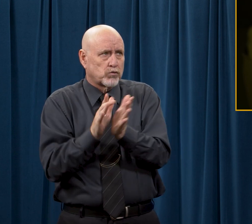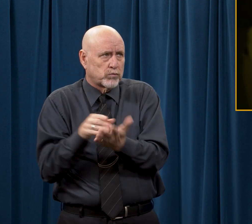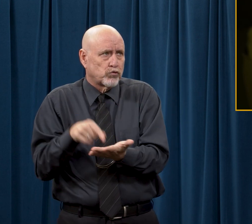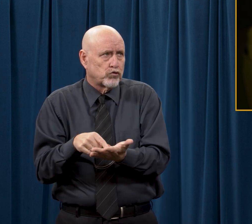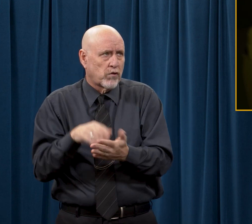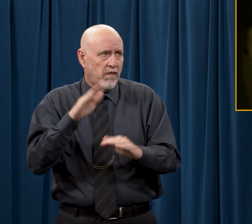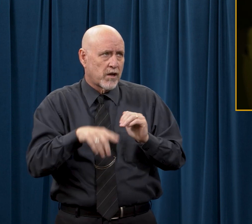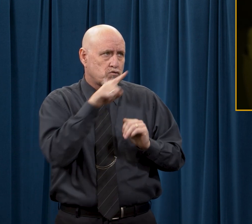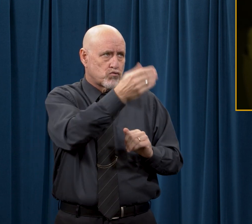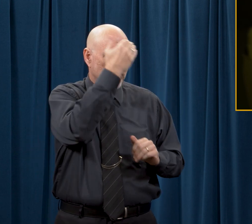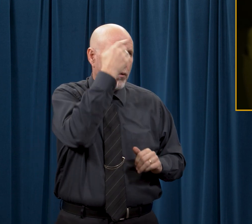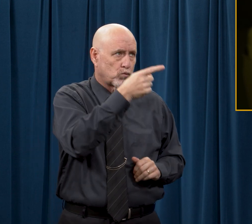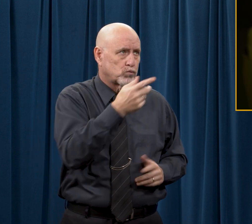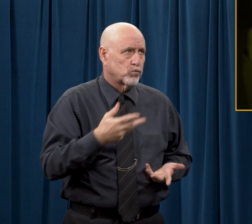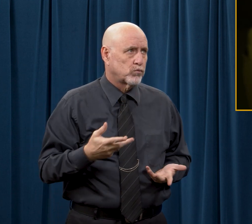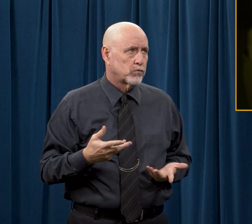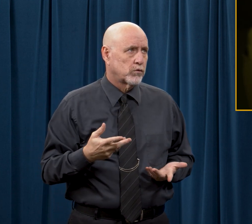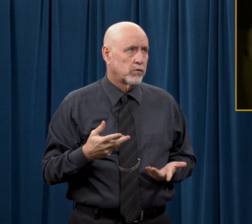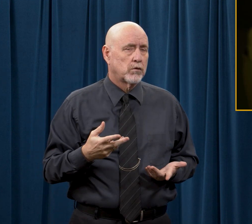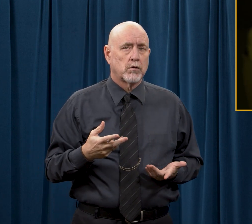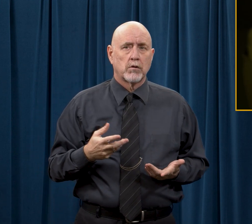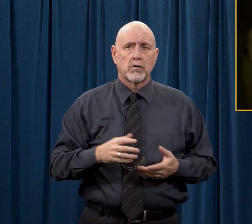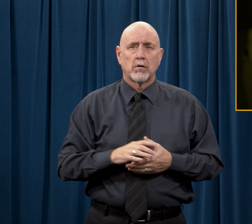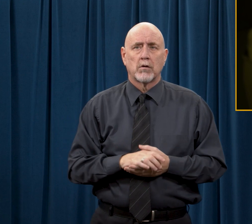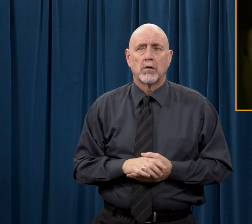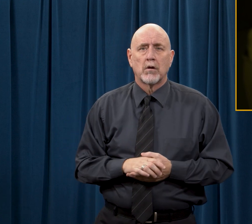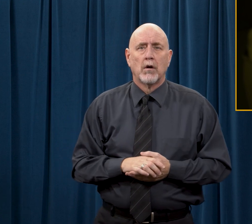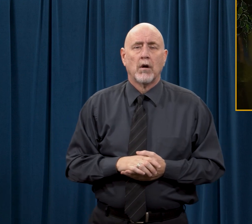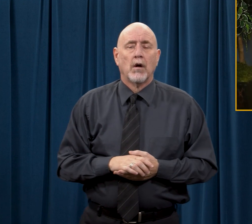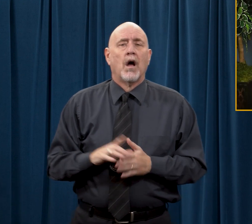the Scriptures than you do."